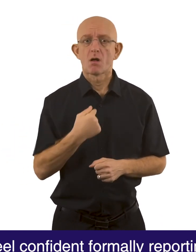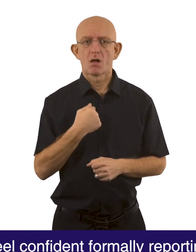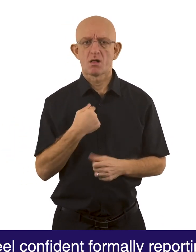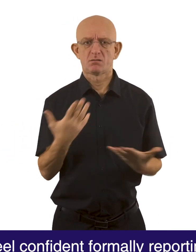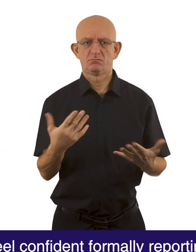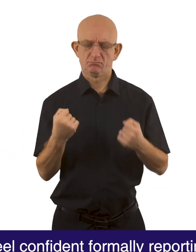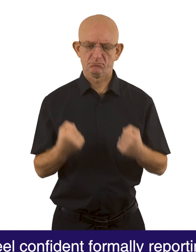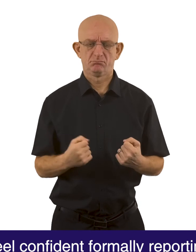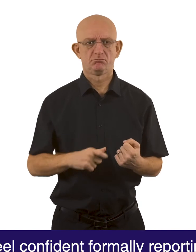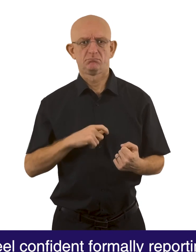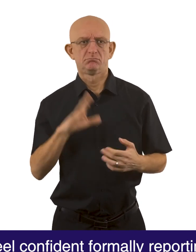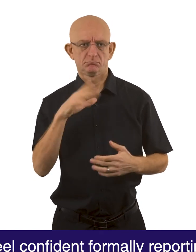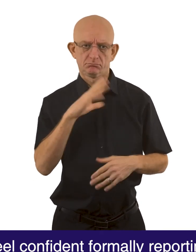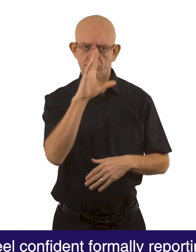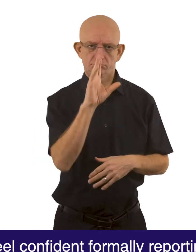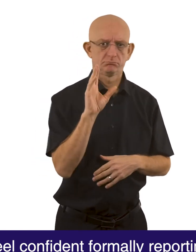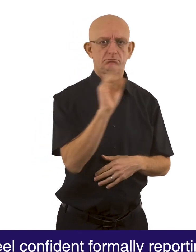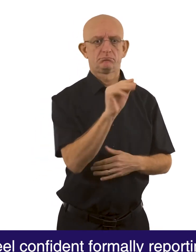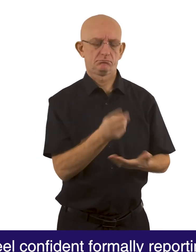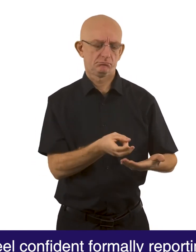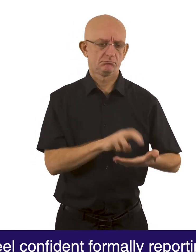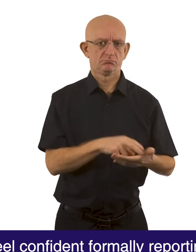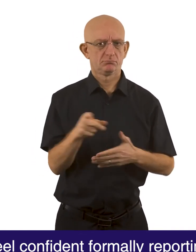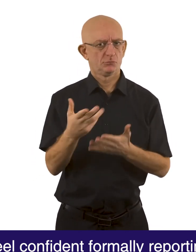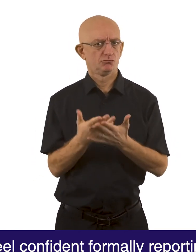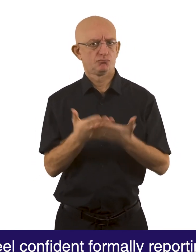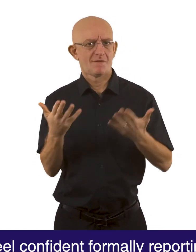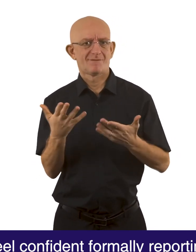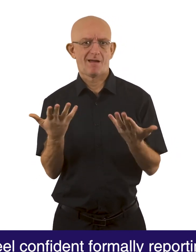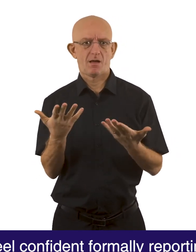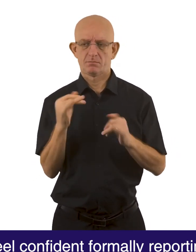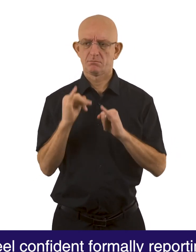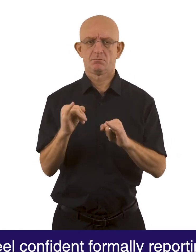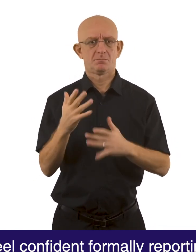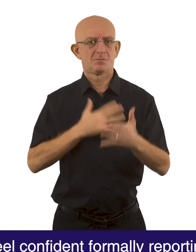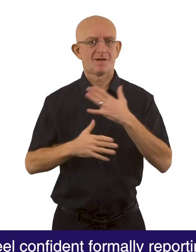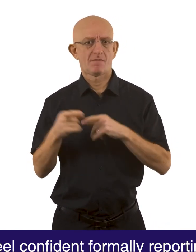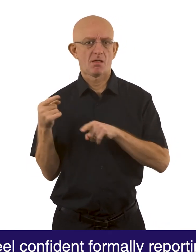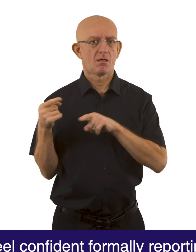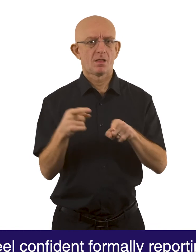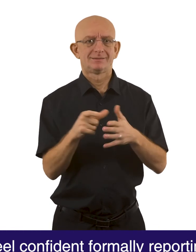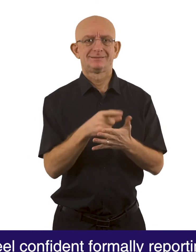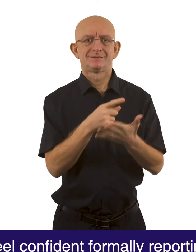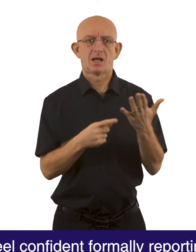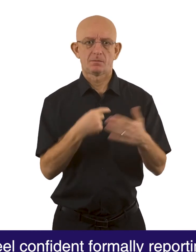I would feel confident formally reporting unfair behavior towards a disabled person to the police or